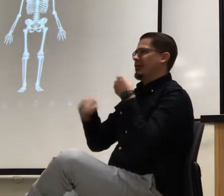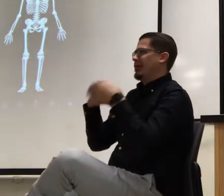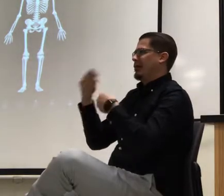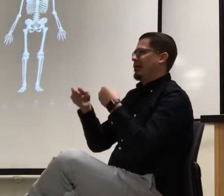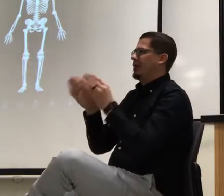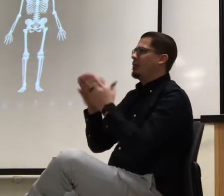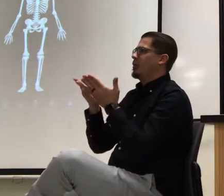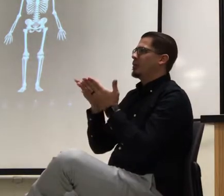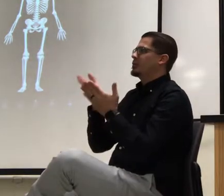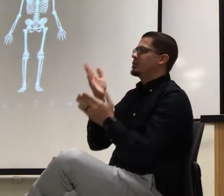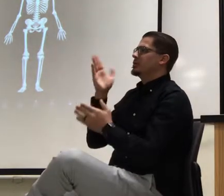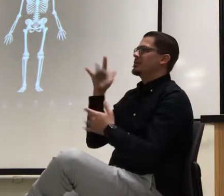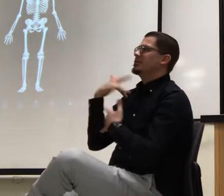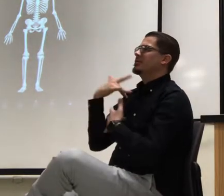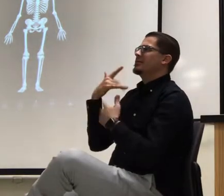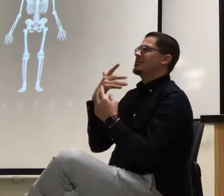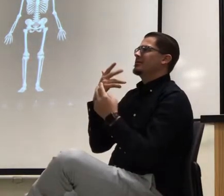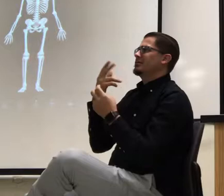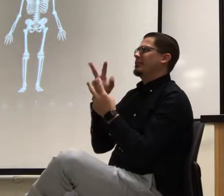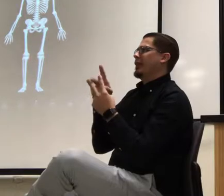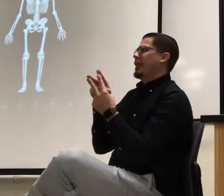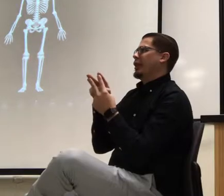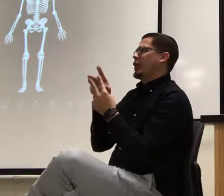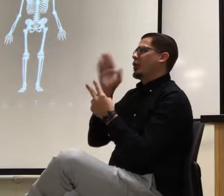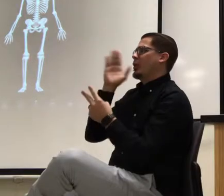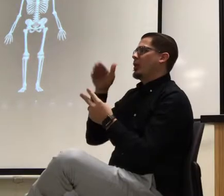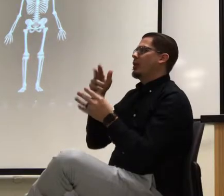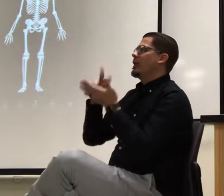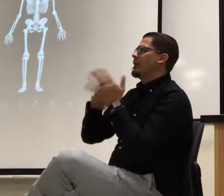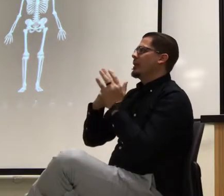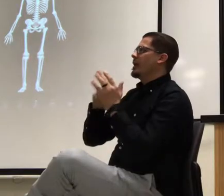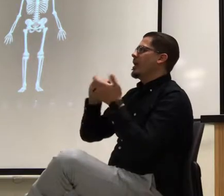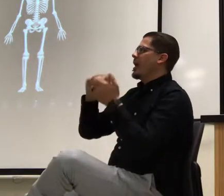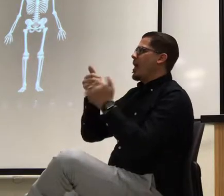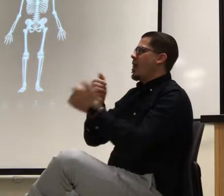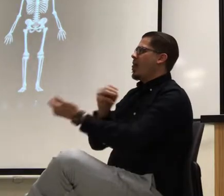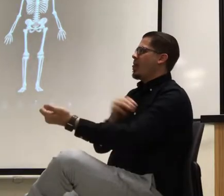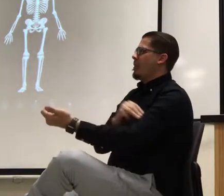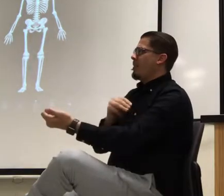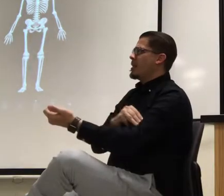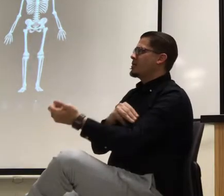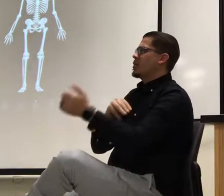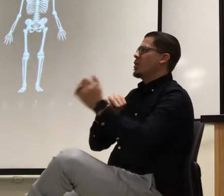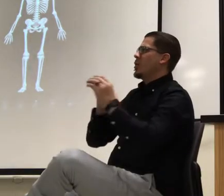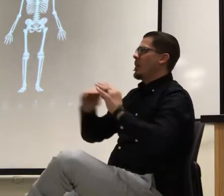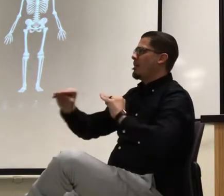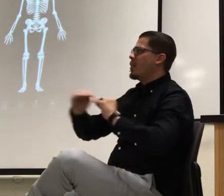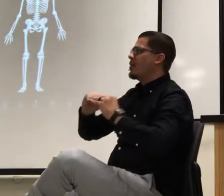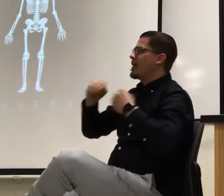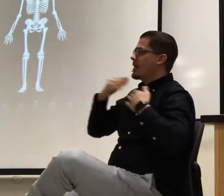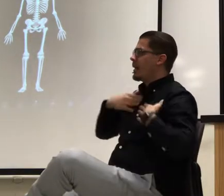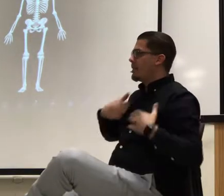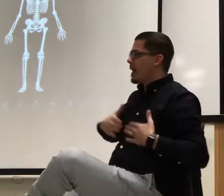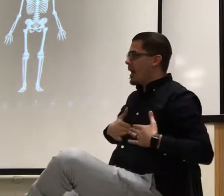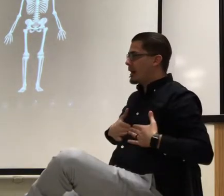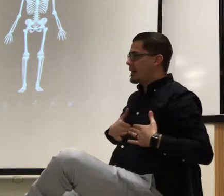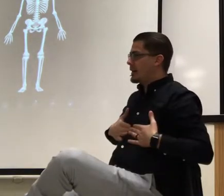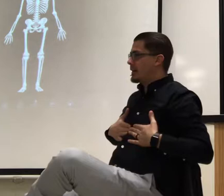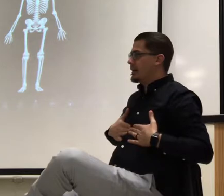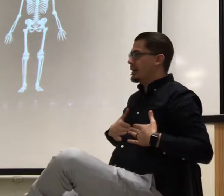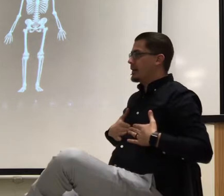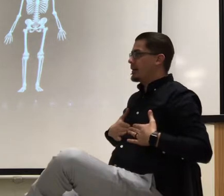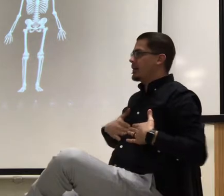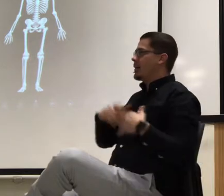use either term. What they mean is, how is the muscle moving the body? And so